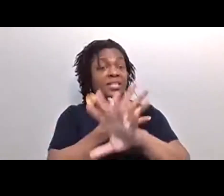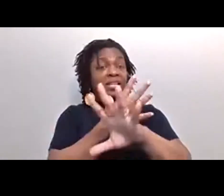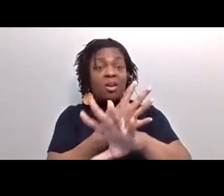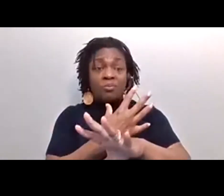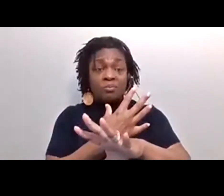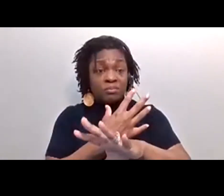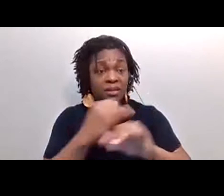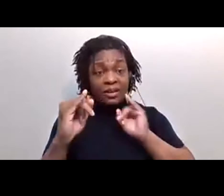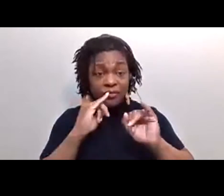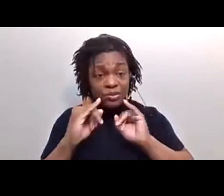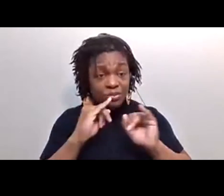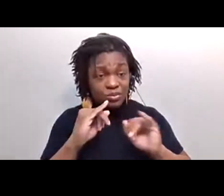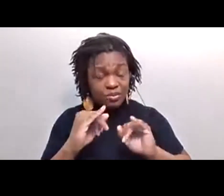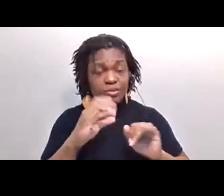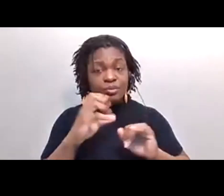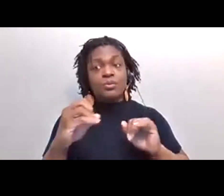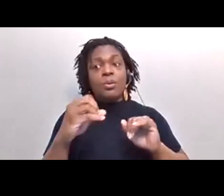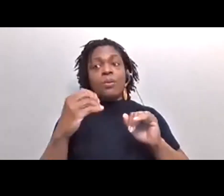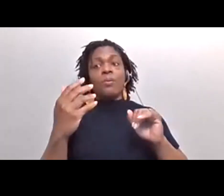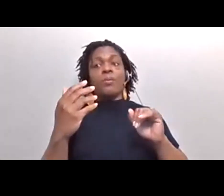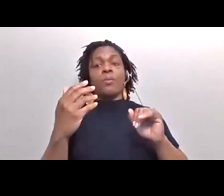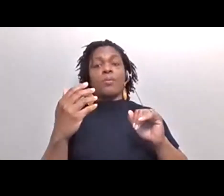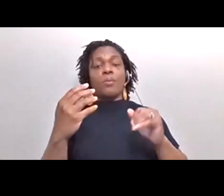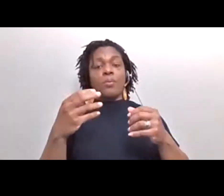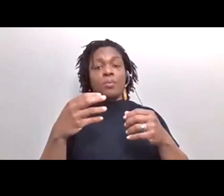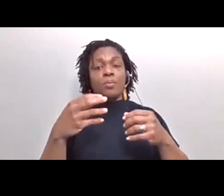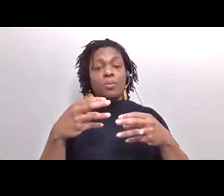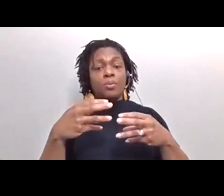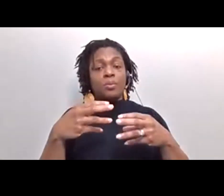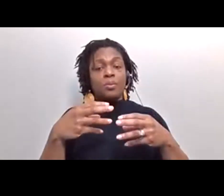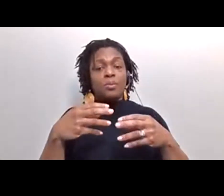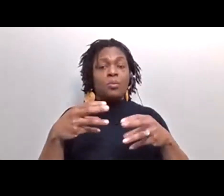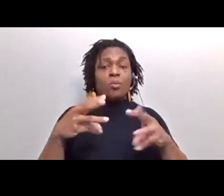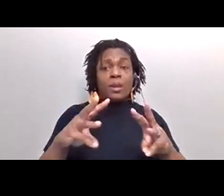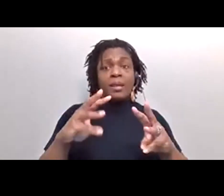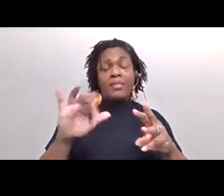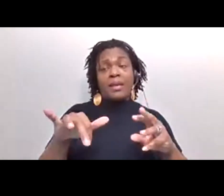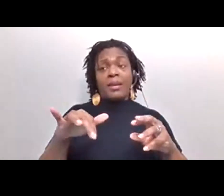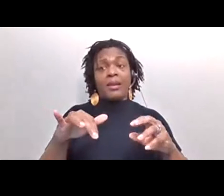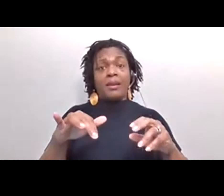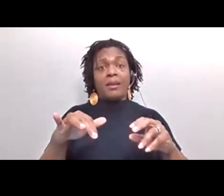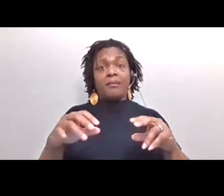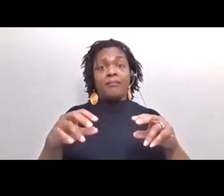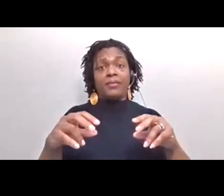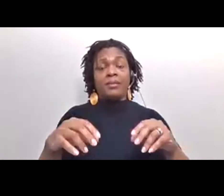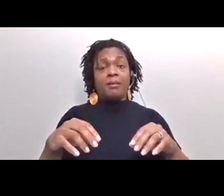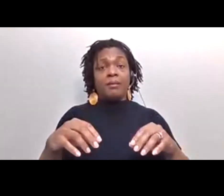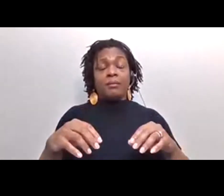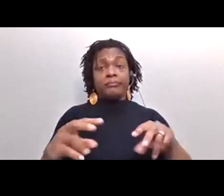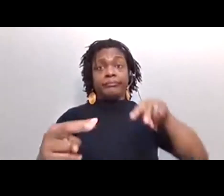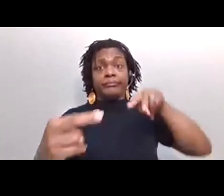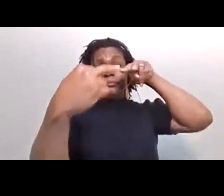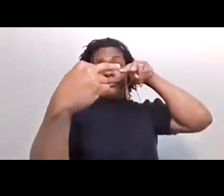So the way they looked at the camera or communicated with the